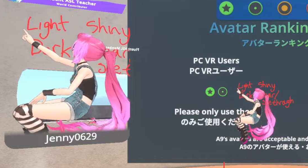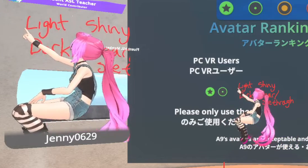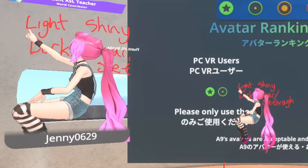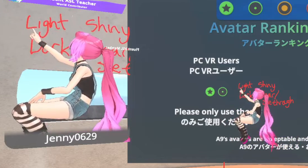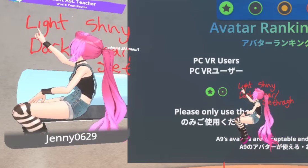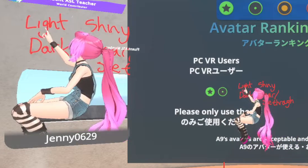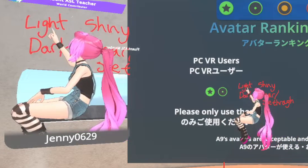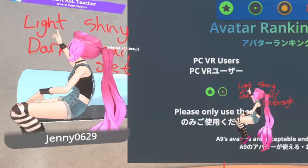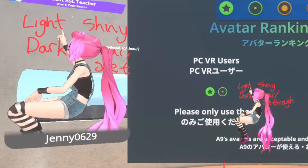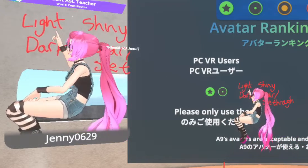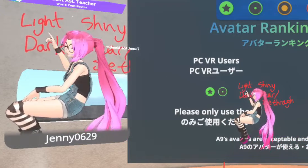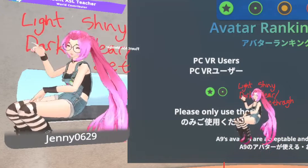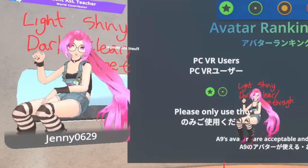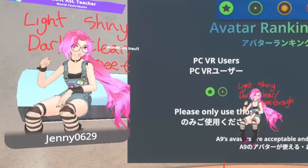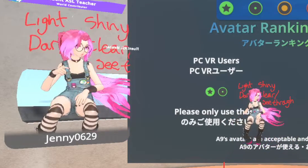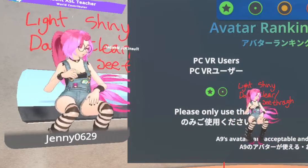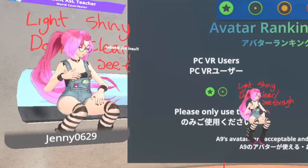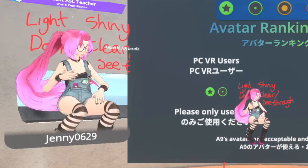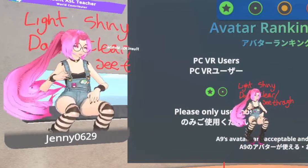So light,